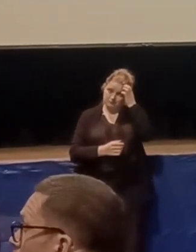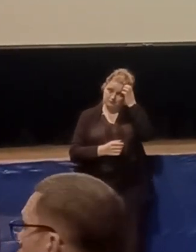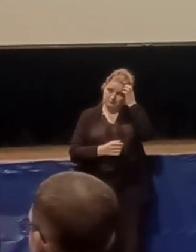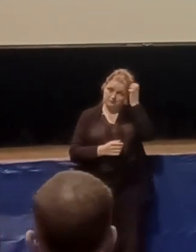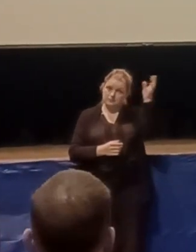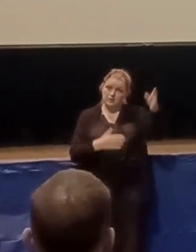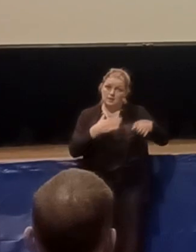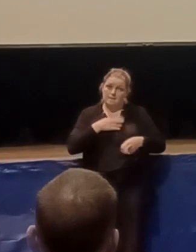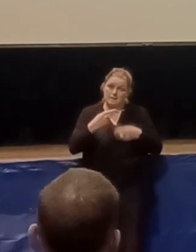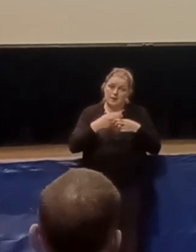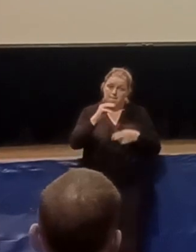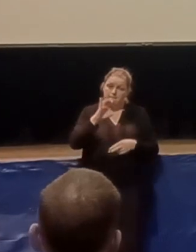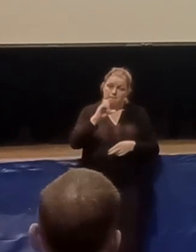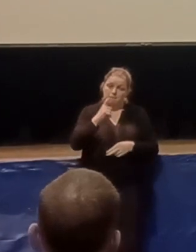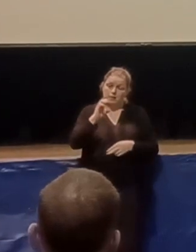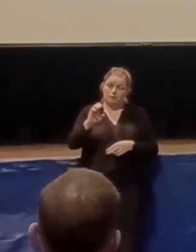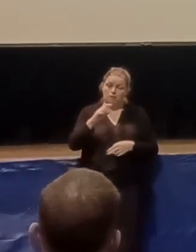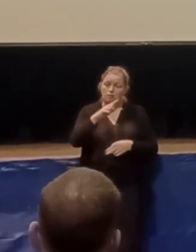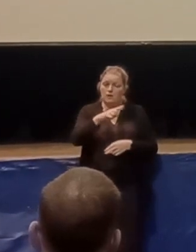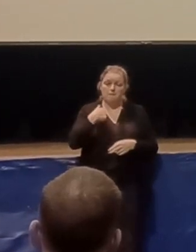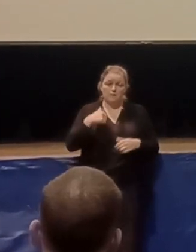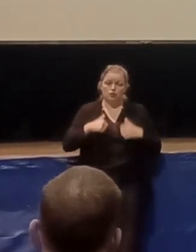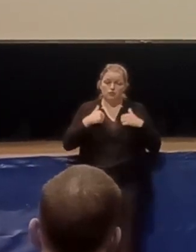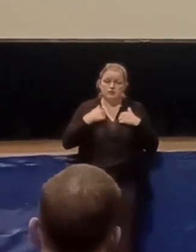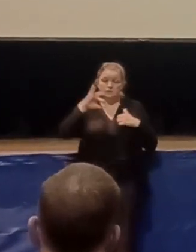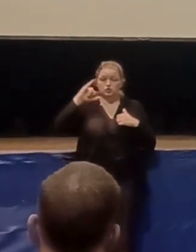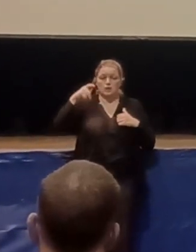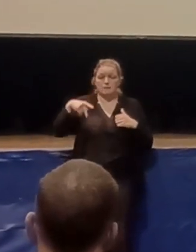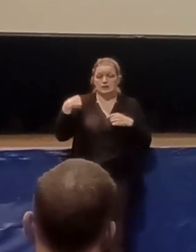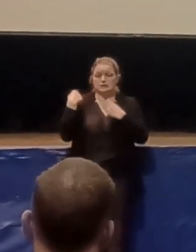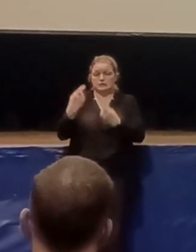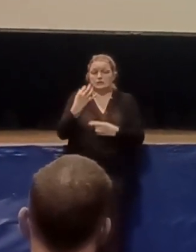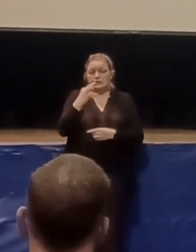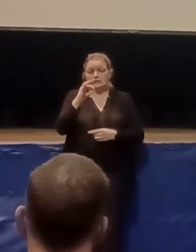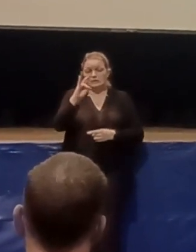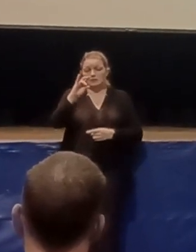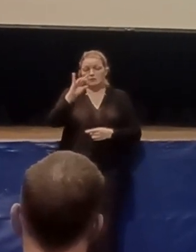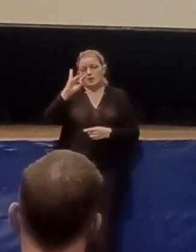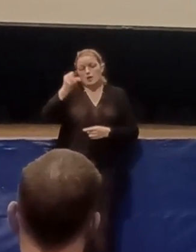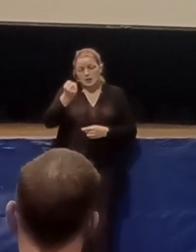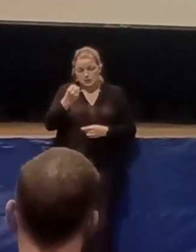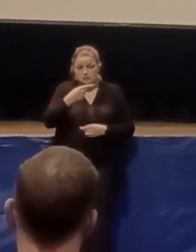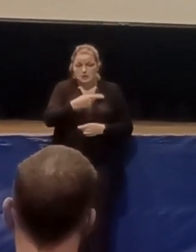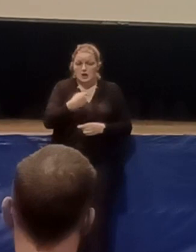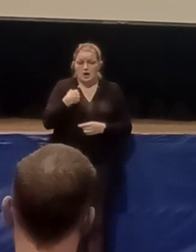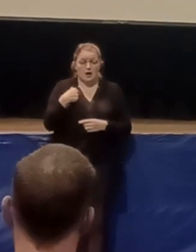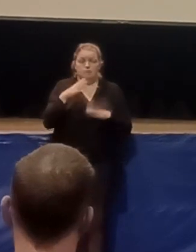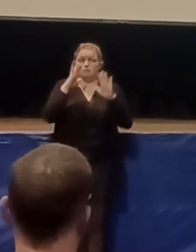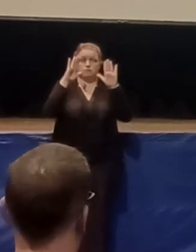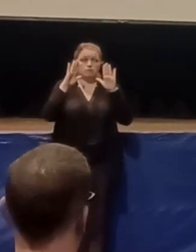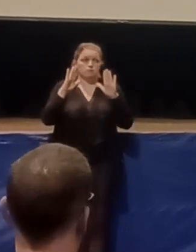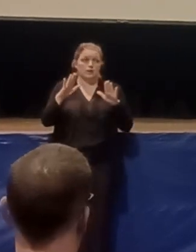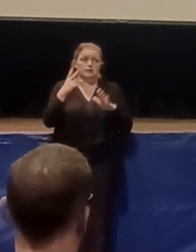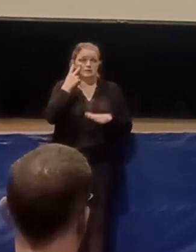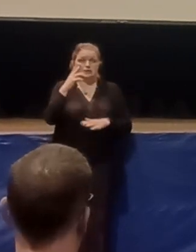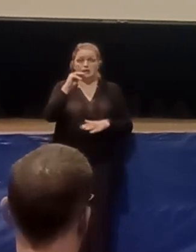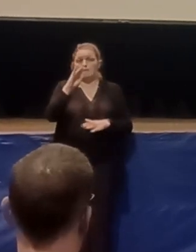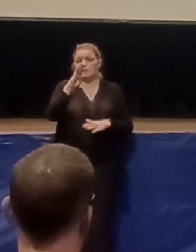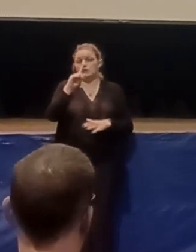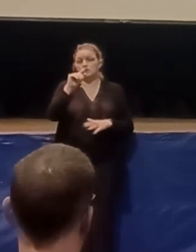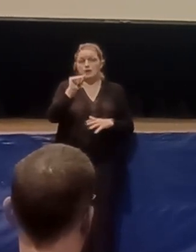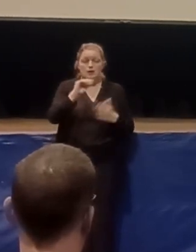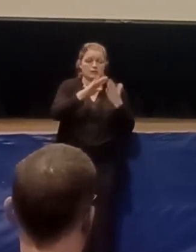My name is Michael Depp. I've been a resident of JP since 1980. I'm really glad to see that the MbTA and the